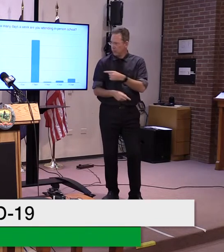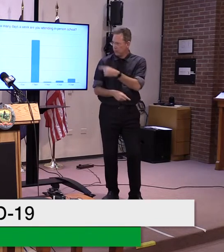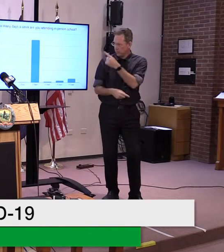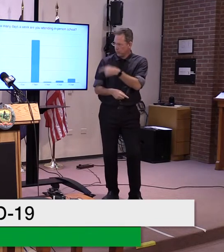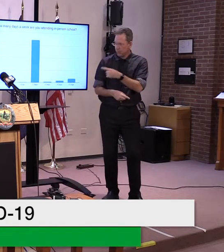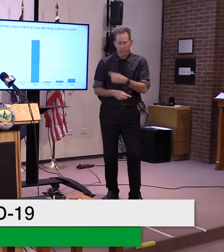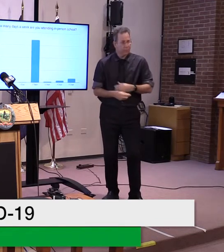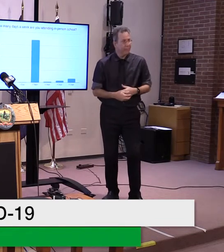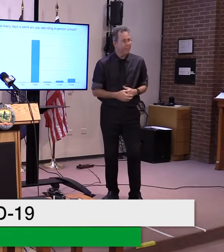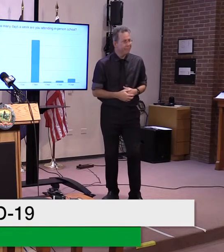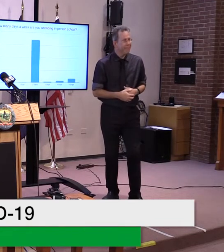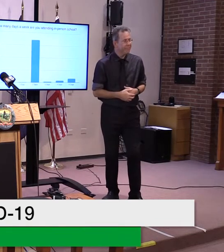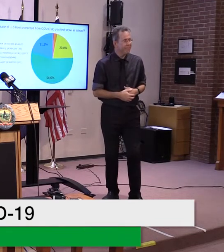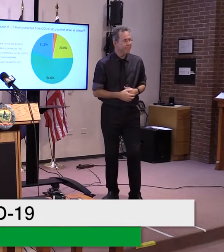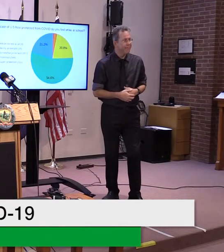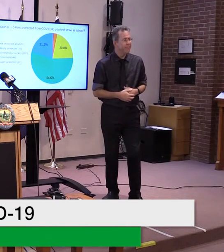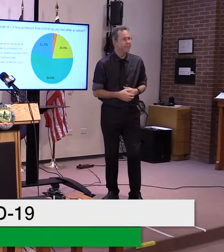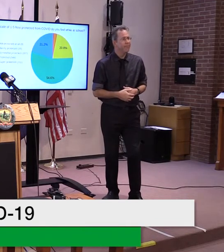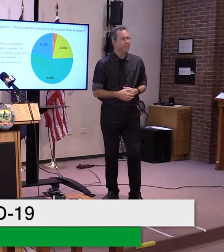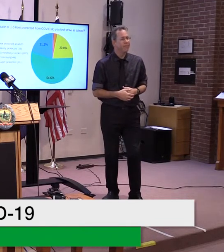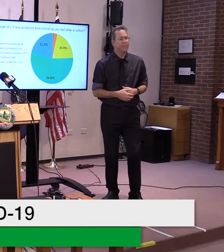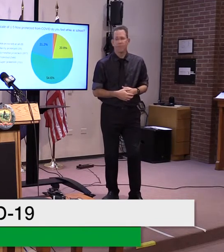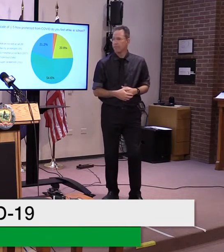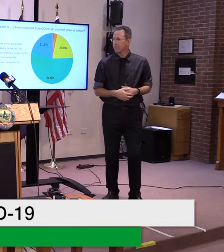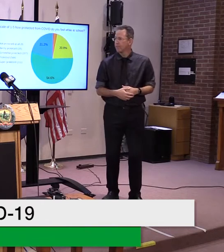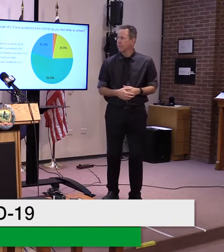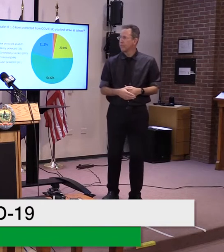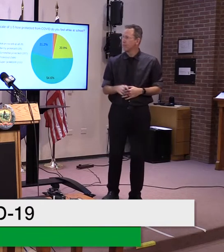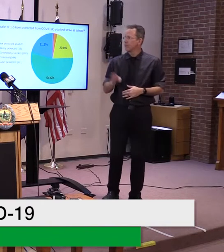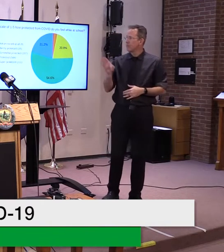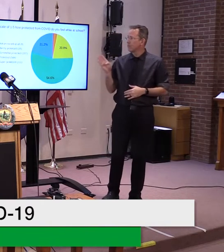five days a week next slide please